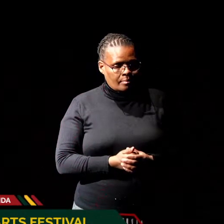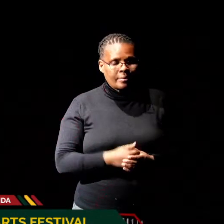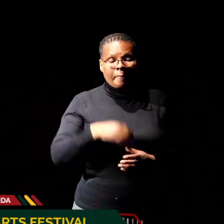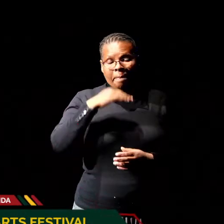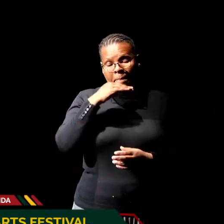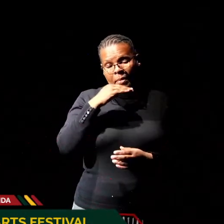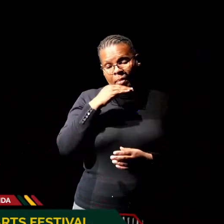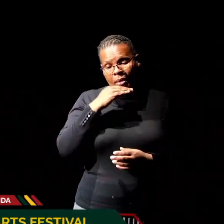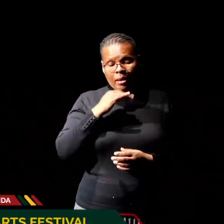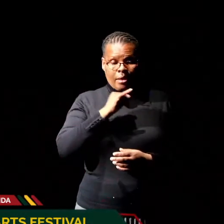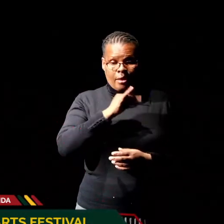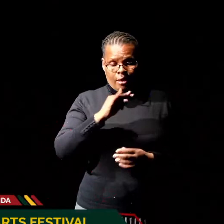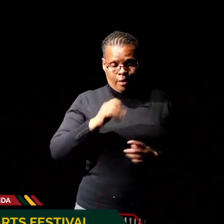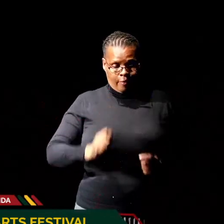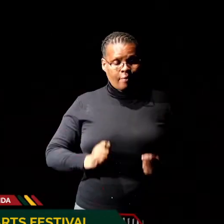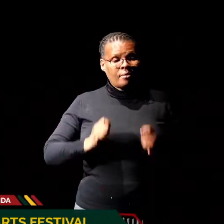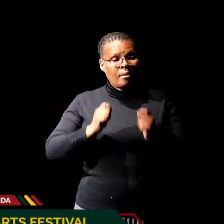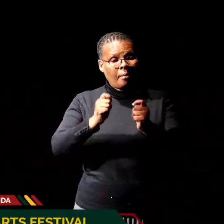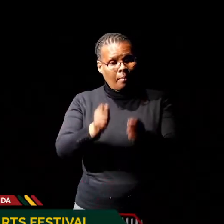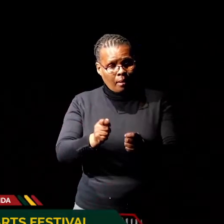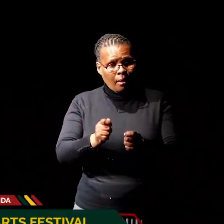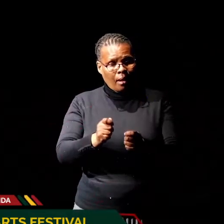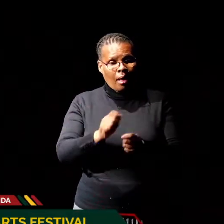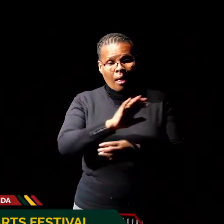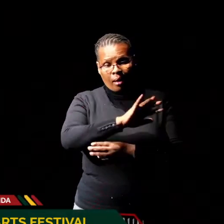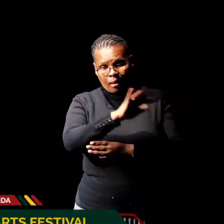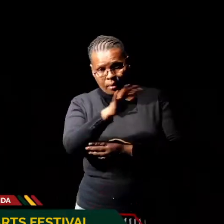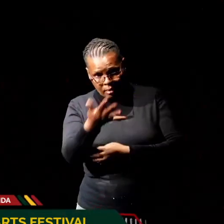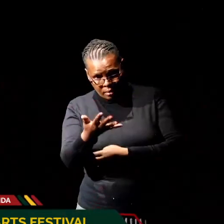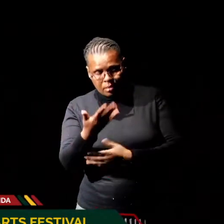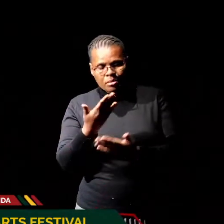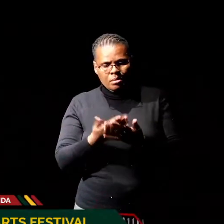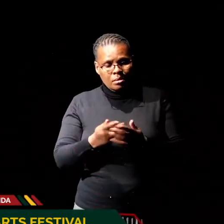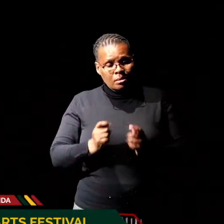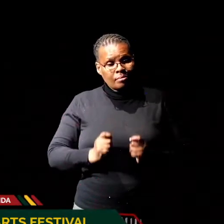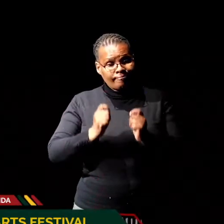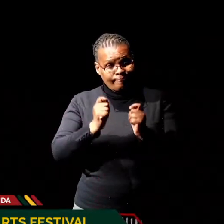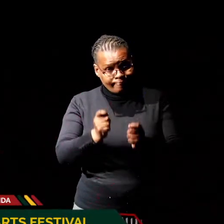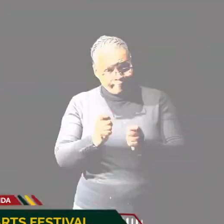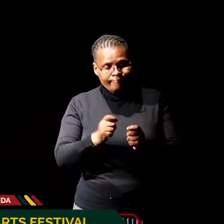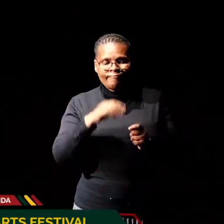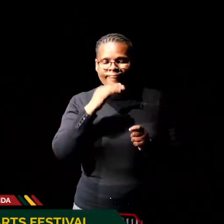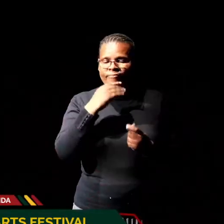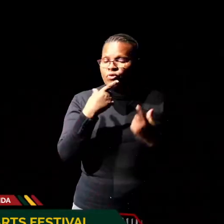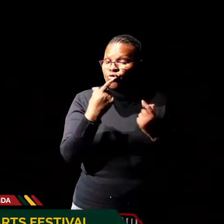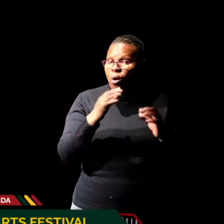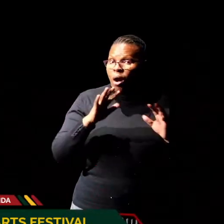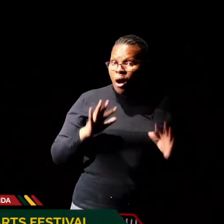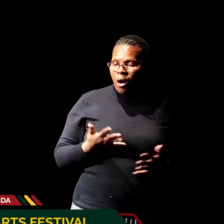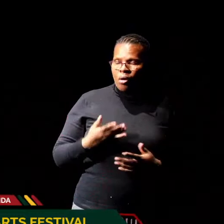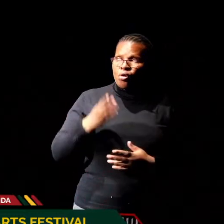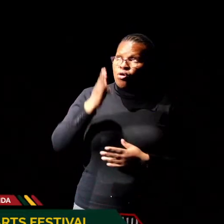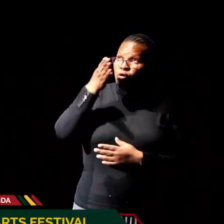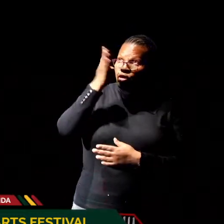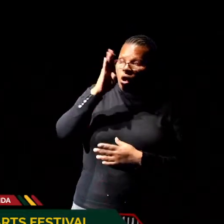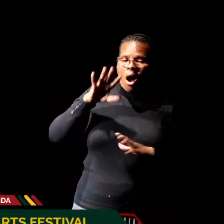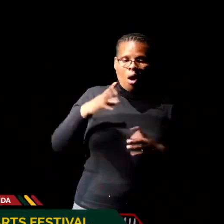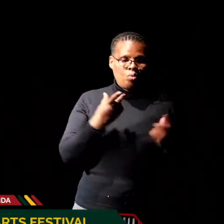others by what we have been supplied, we would be doing what Christ expects us to